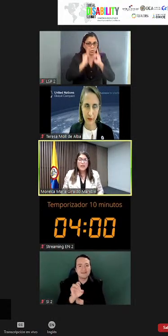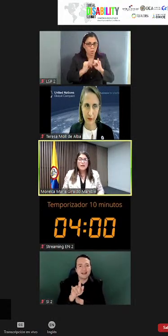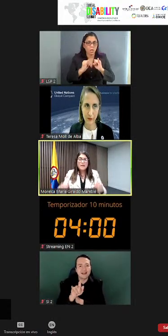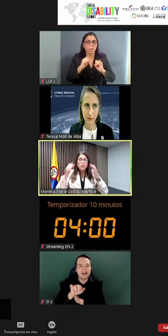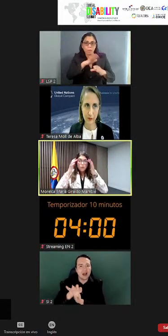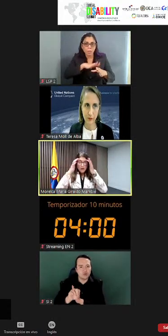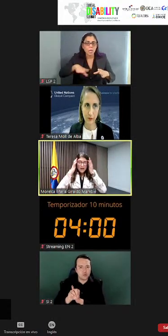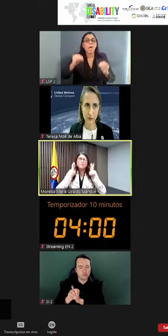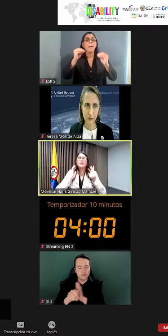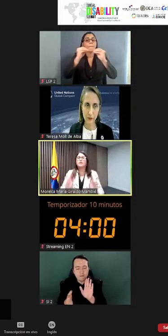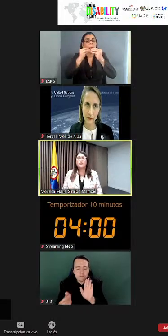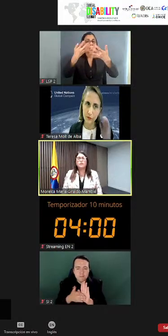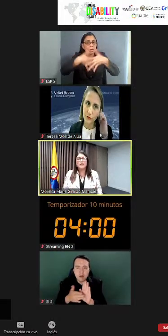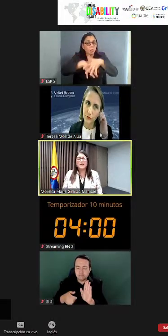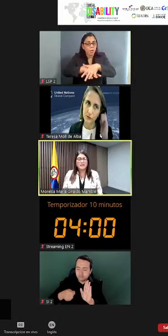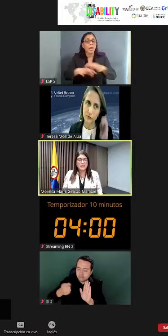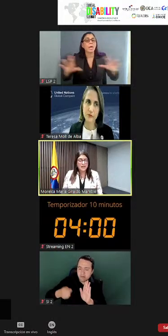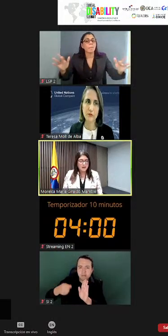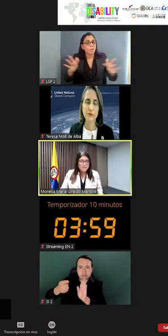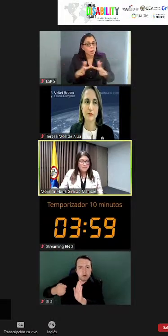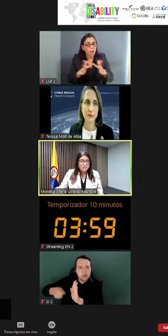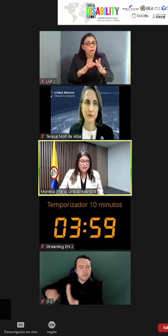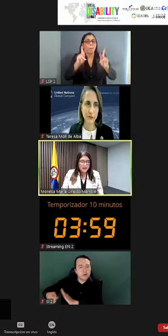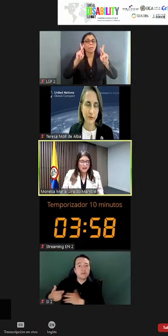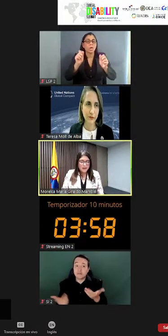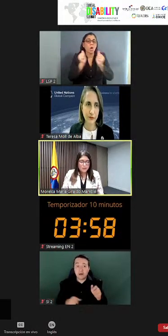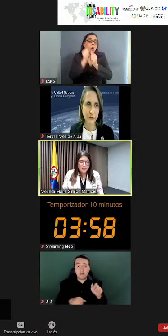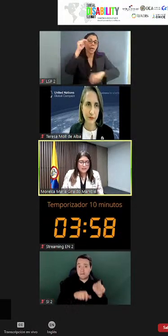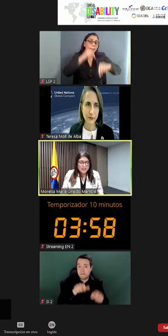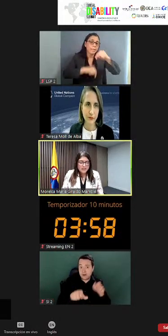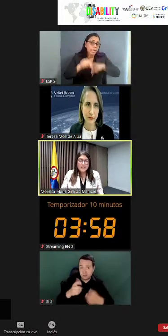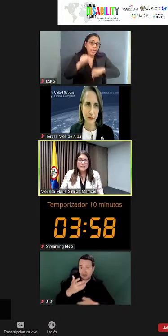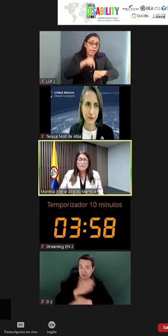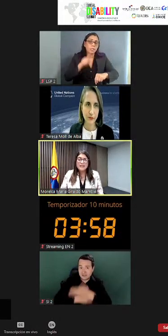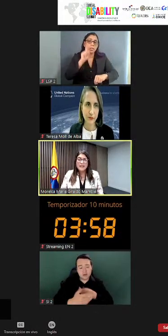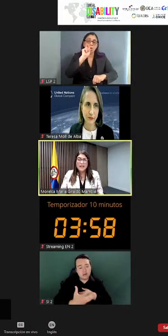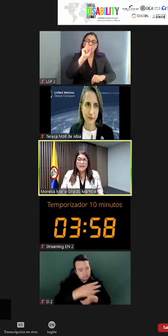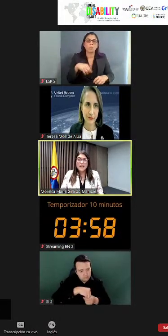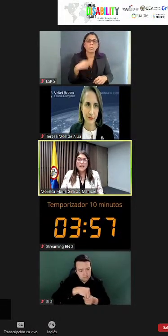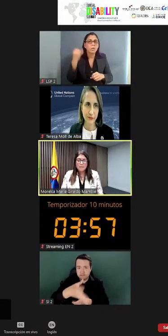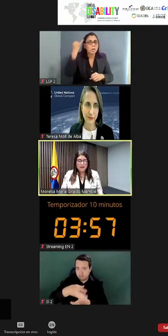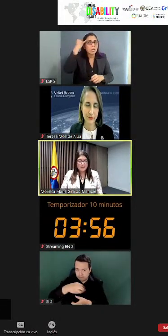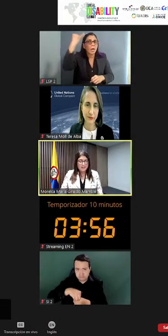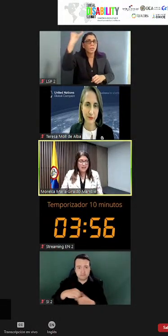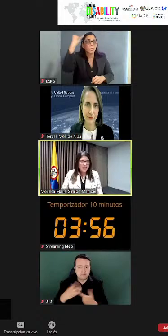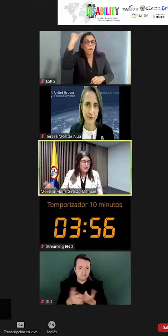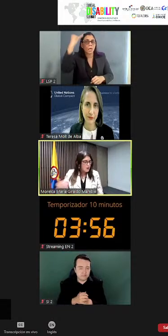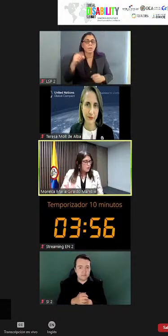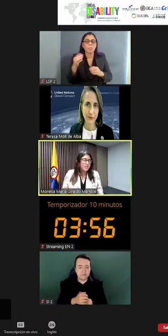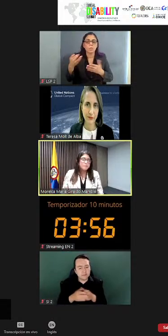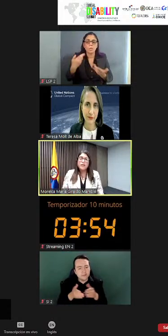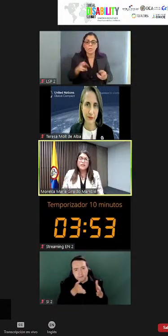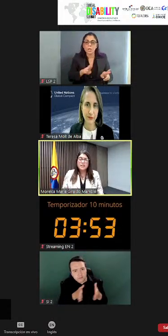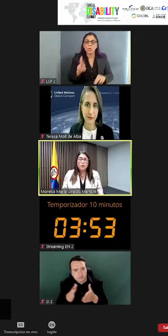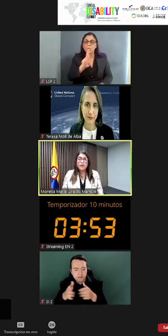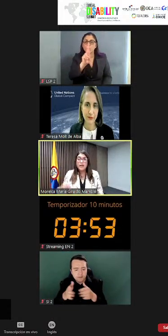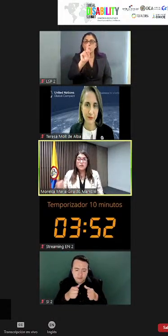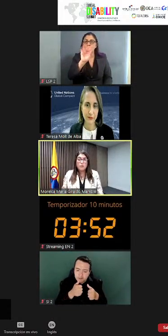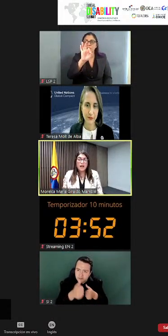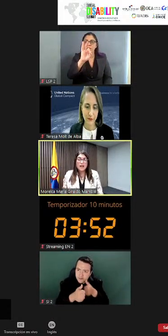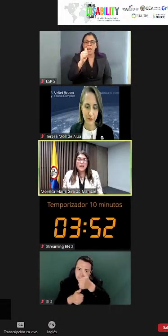national levels so that weakening people with disabilities and strategies regarding